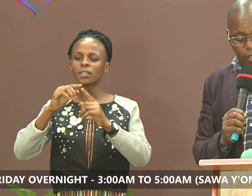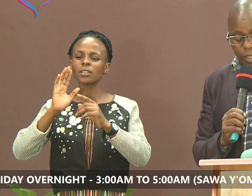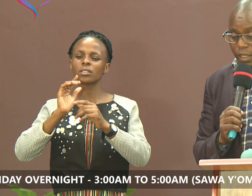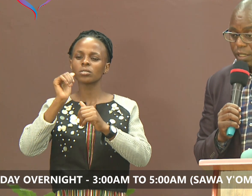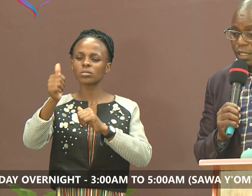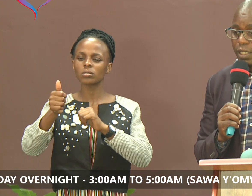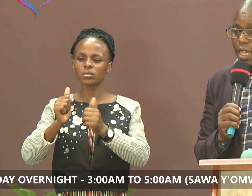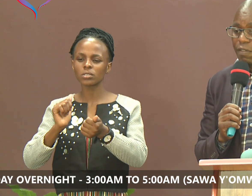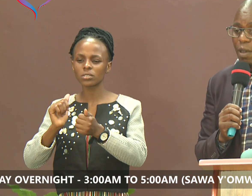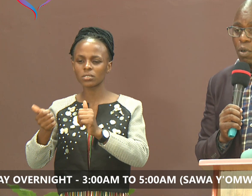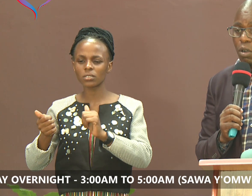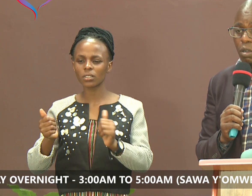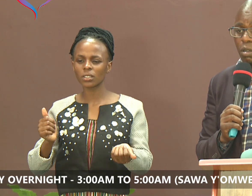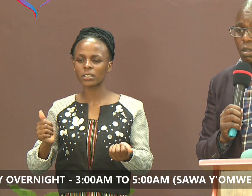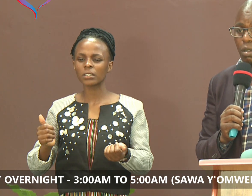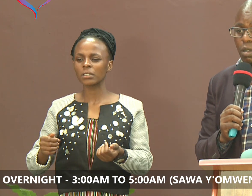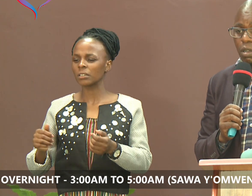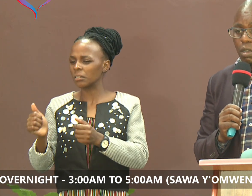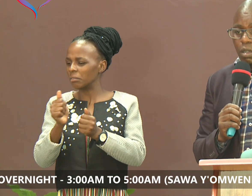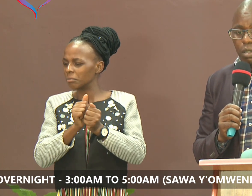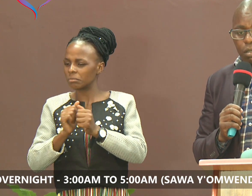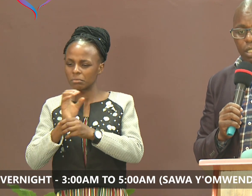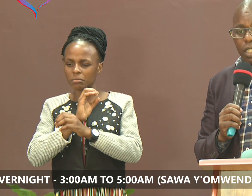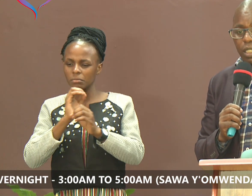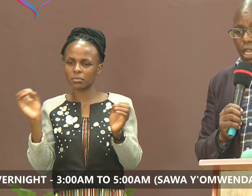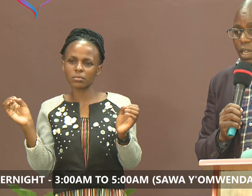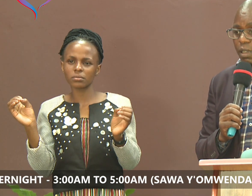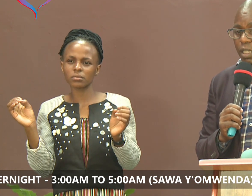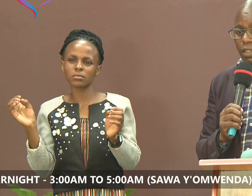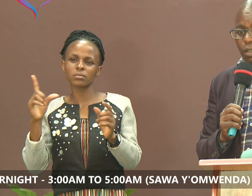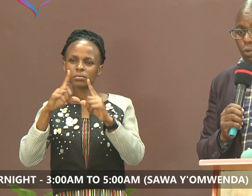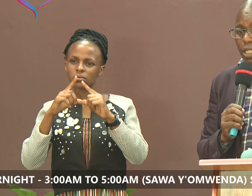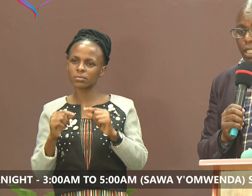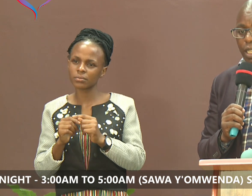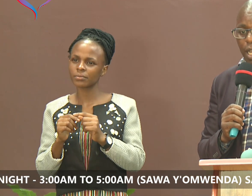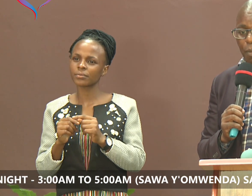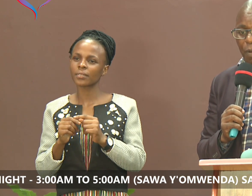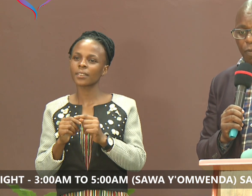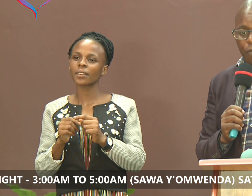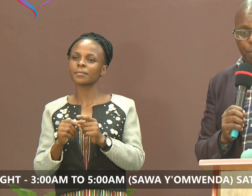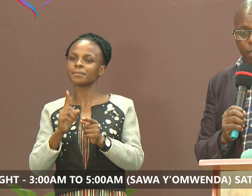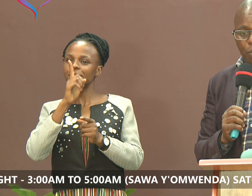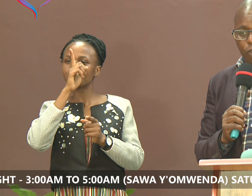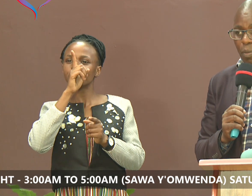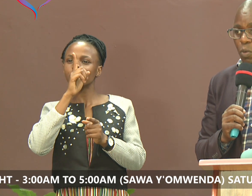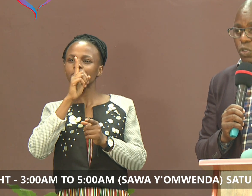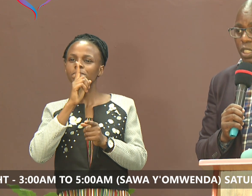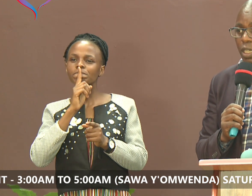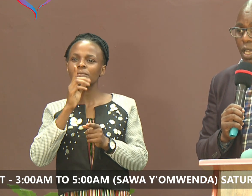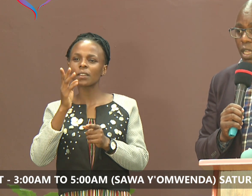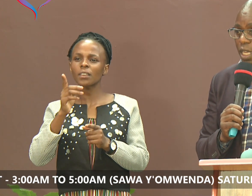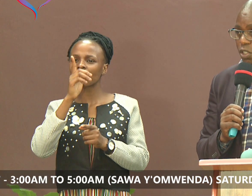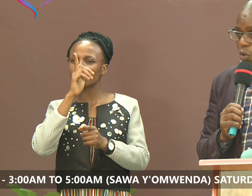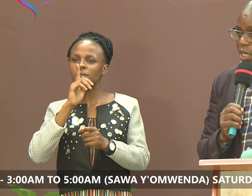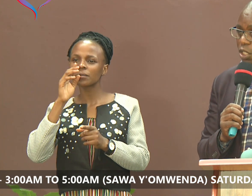twe. Is it non-verbal? Si ya kwogera. Is it kwesirikira mu family mu bufumbo mulimu